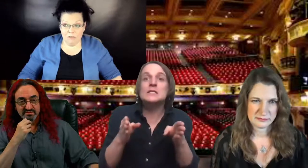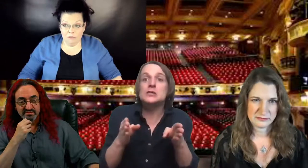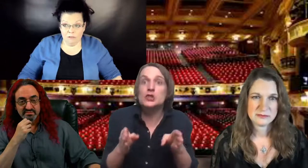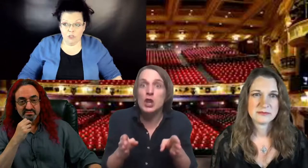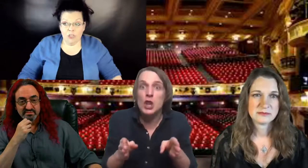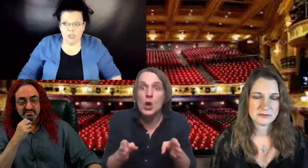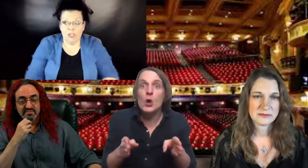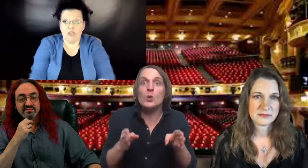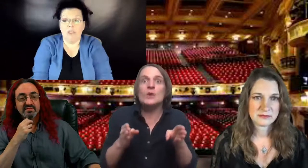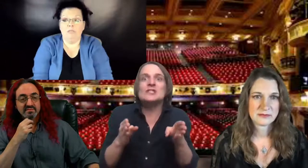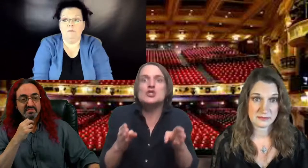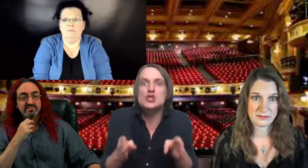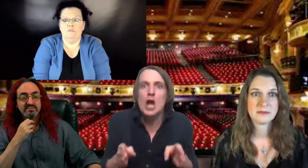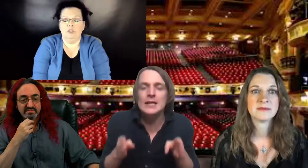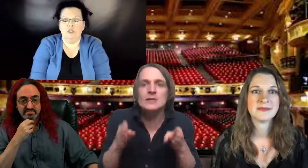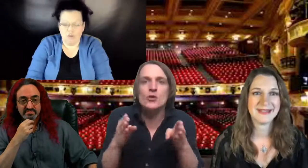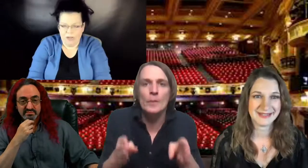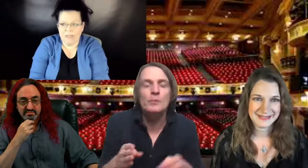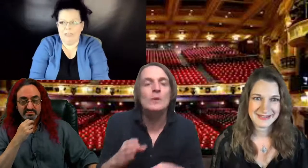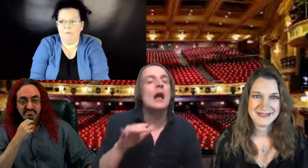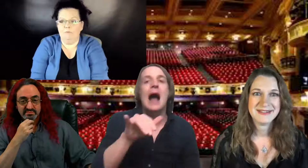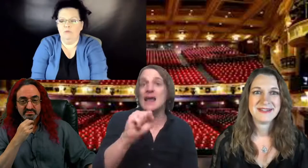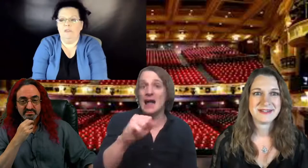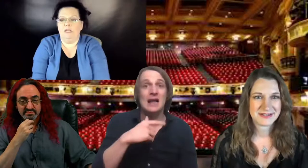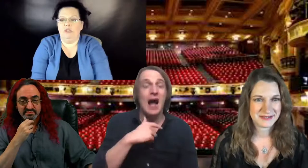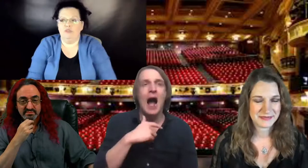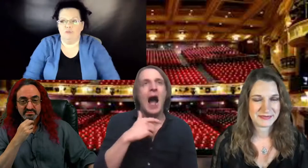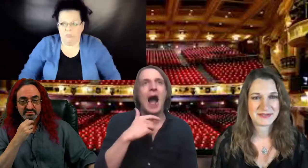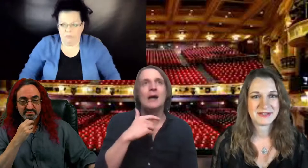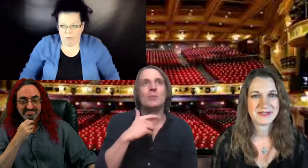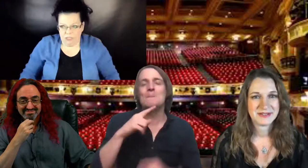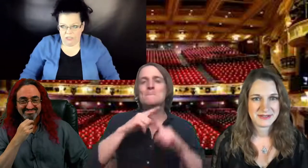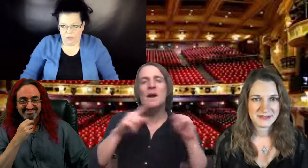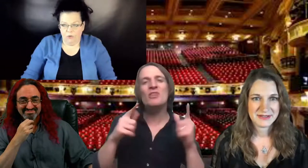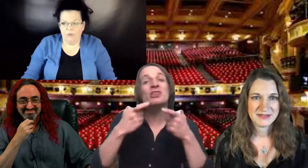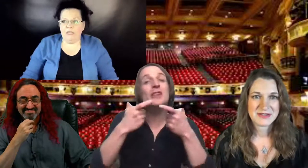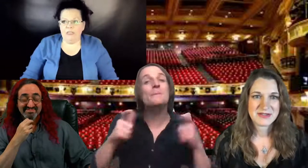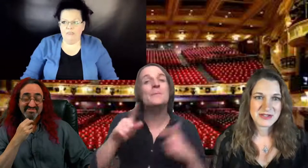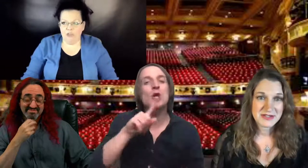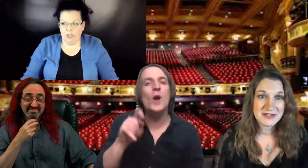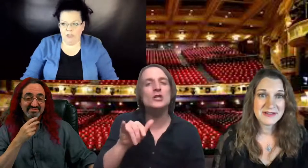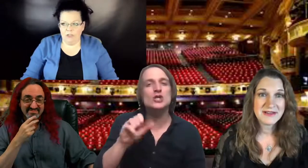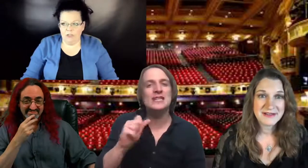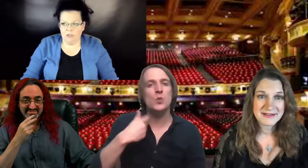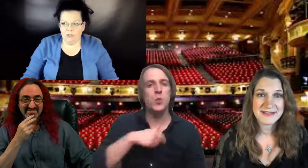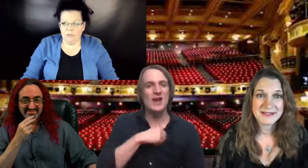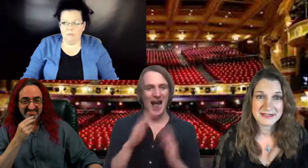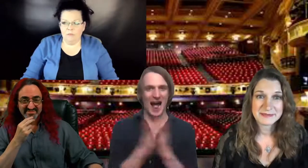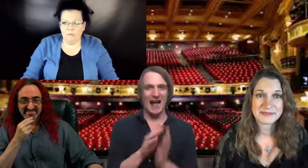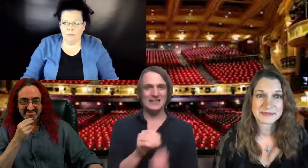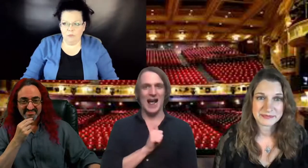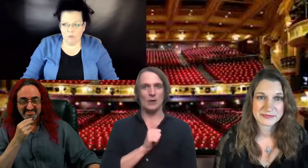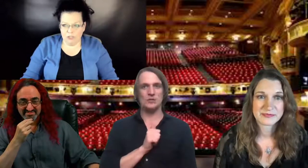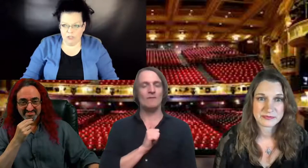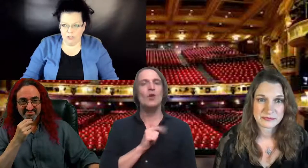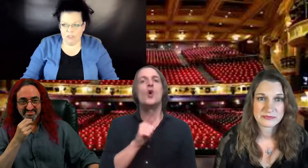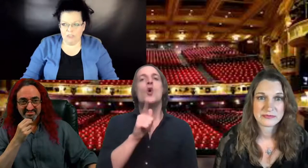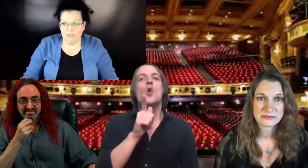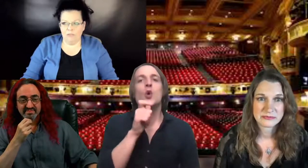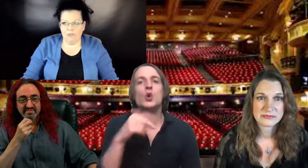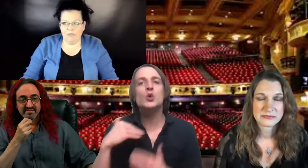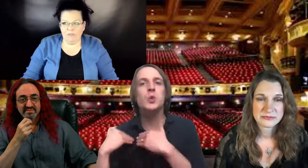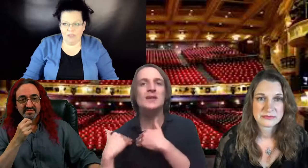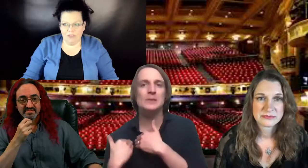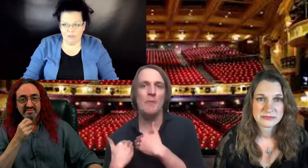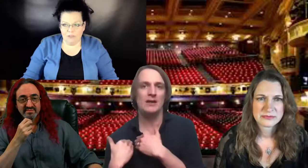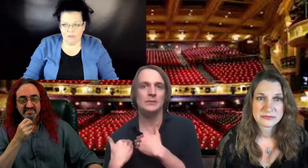changing, the train has been moving extremely slow. Chugging along, yeah. But a big question is,